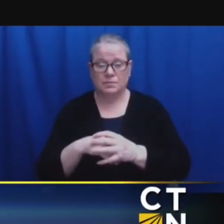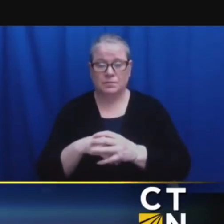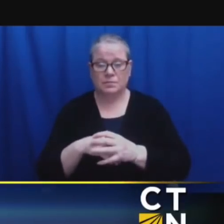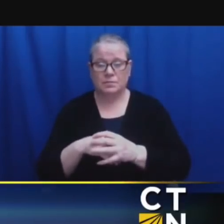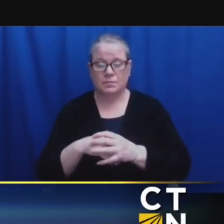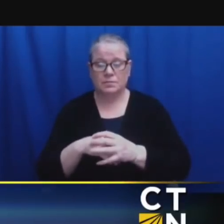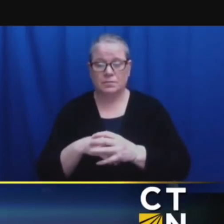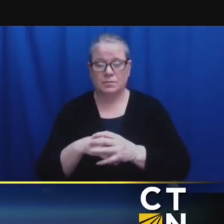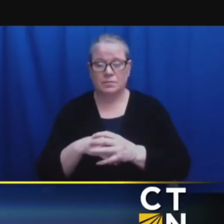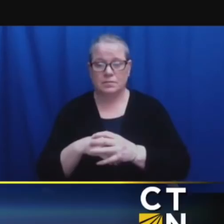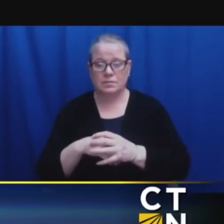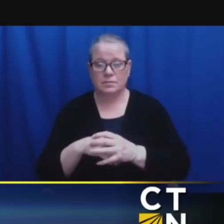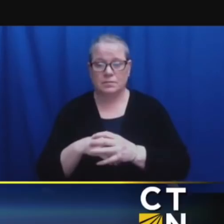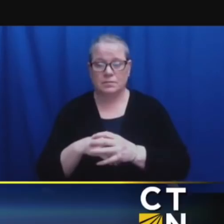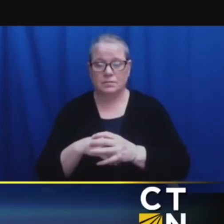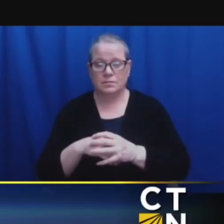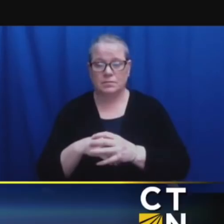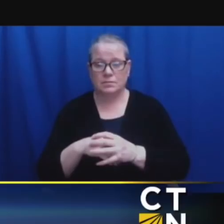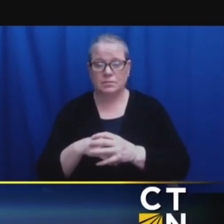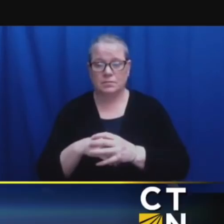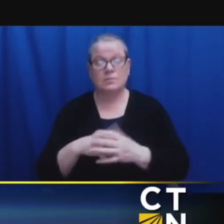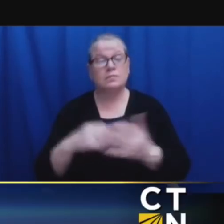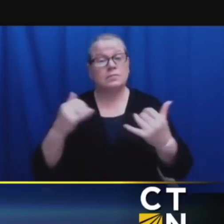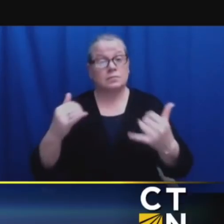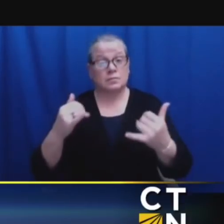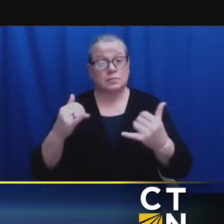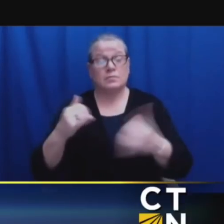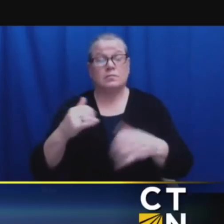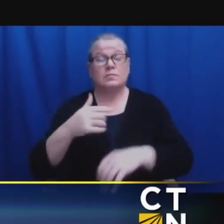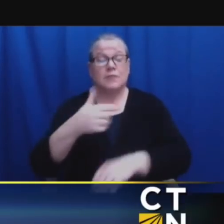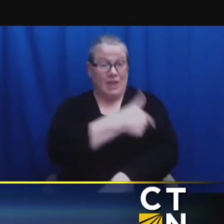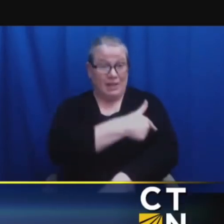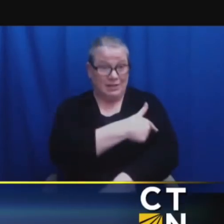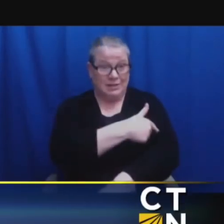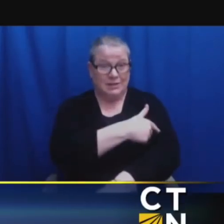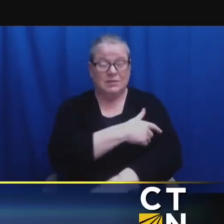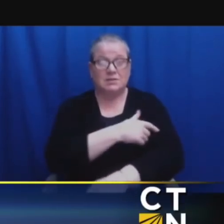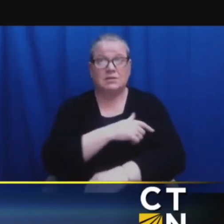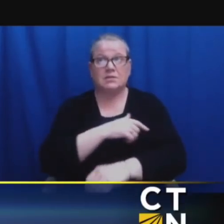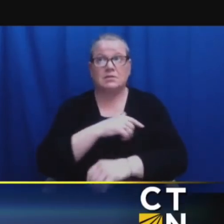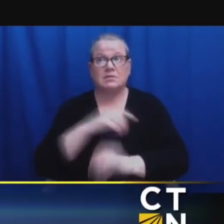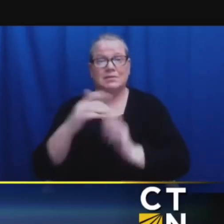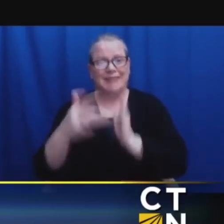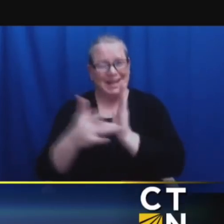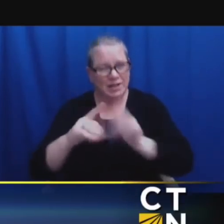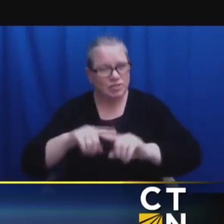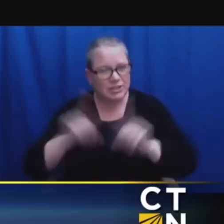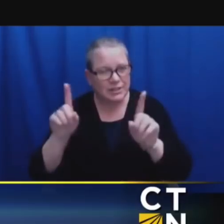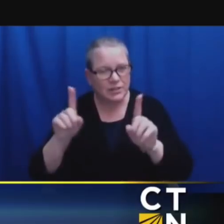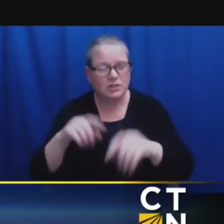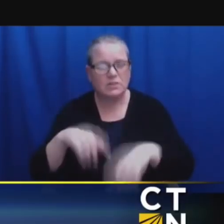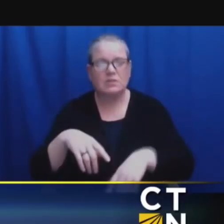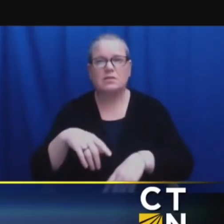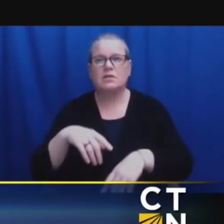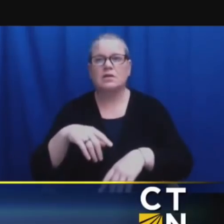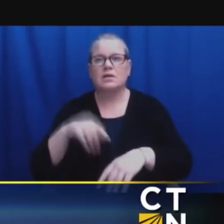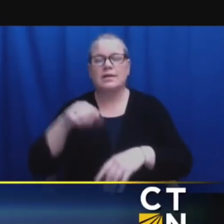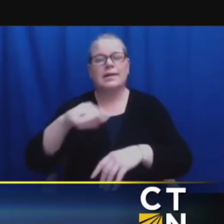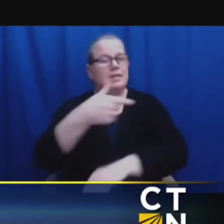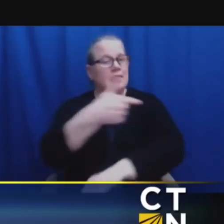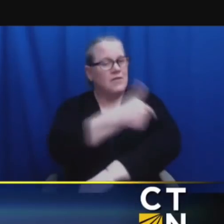technology of these vaccines is different. This is not a killed virus vaccine